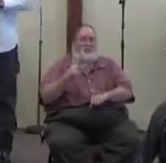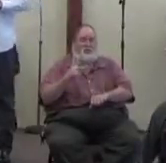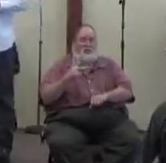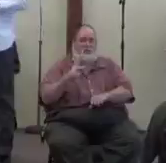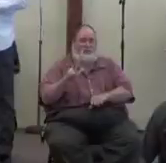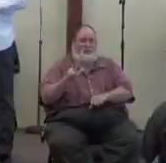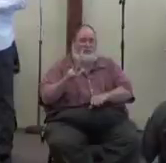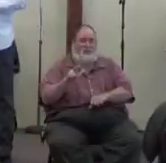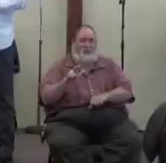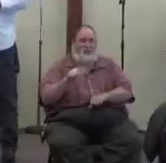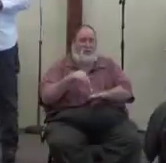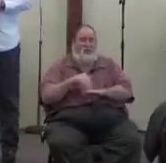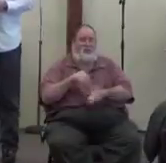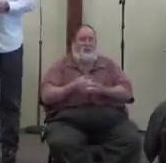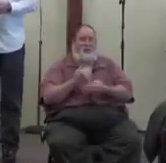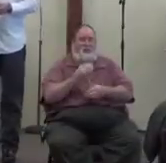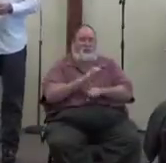of us, 3 or 4 of us can do that.